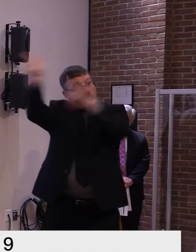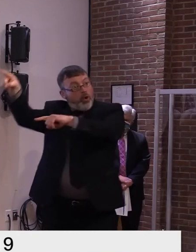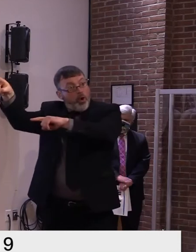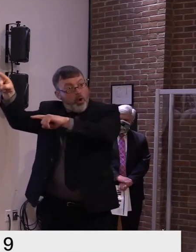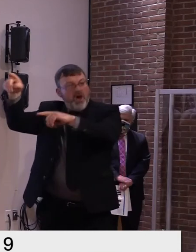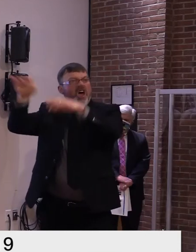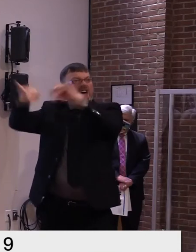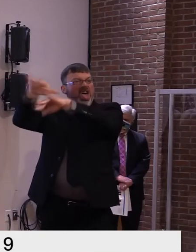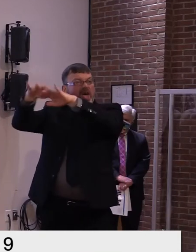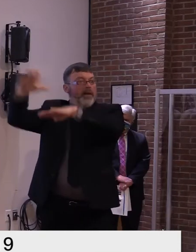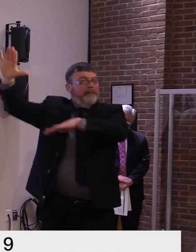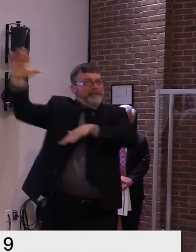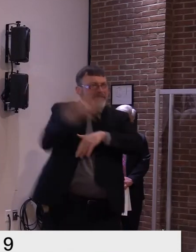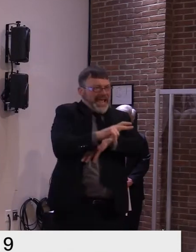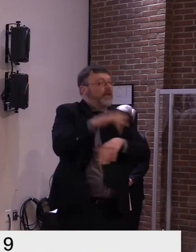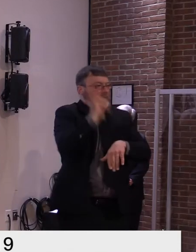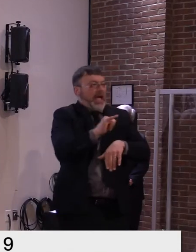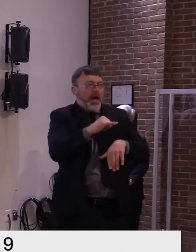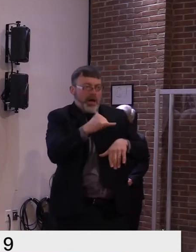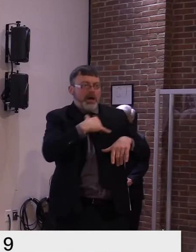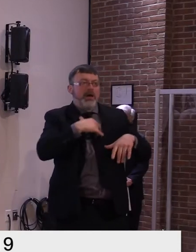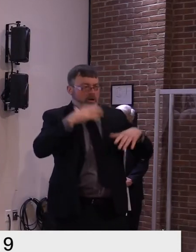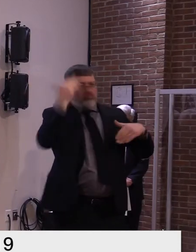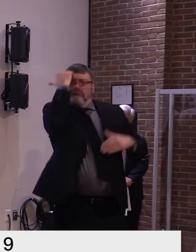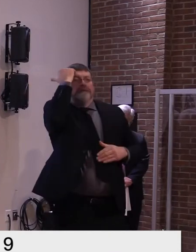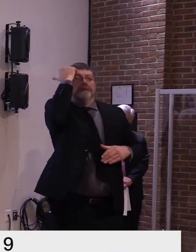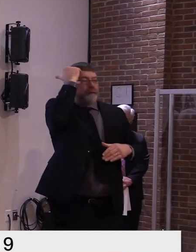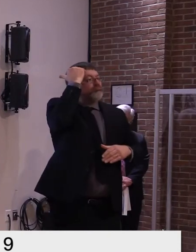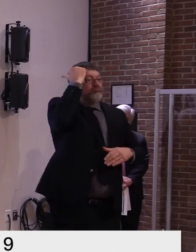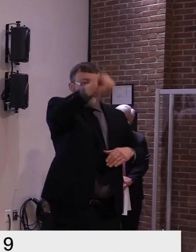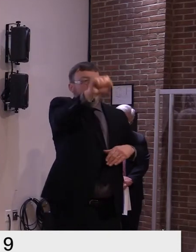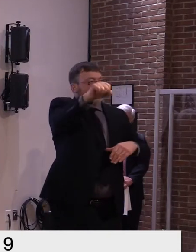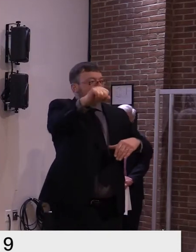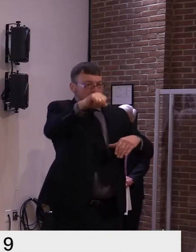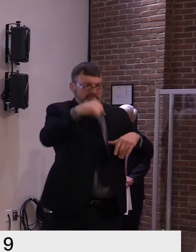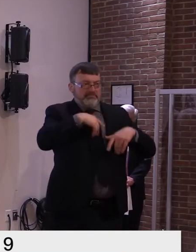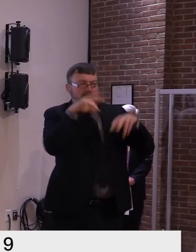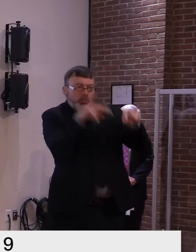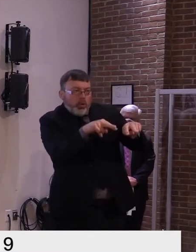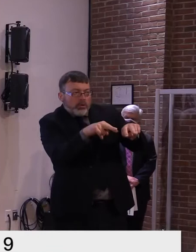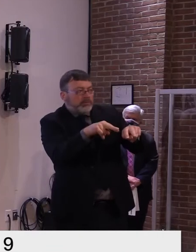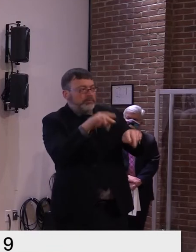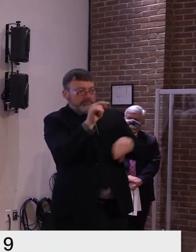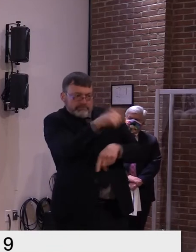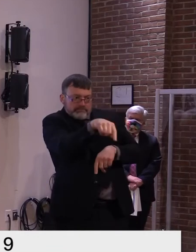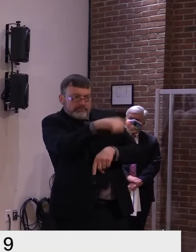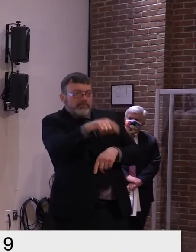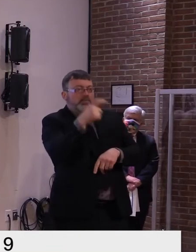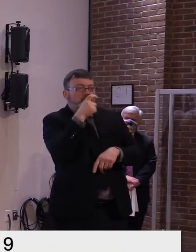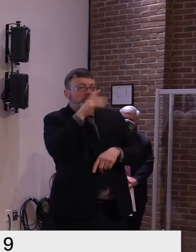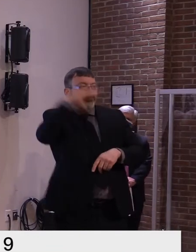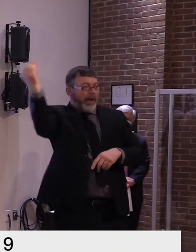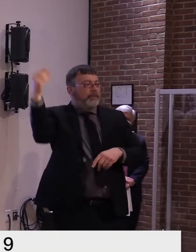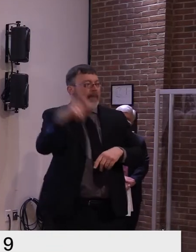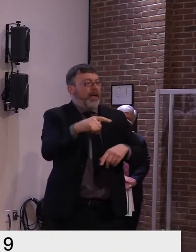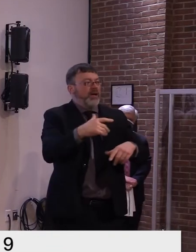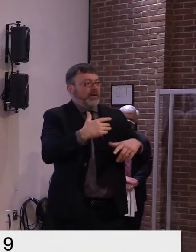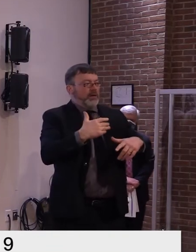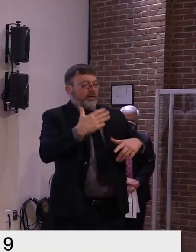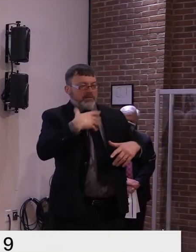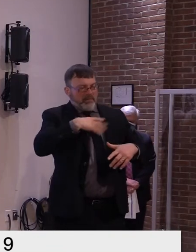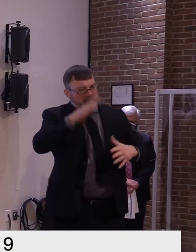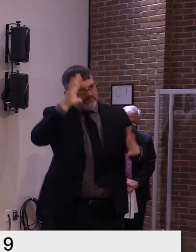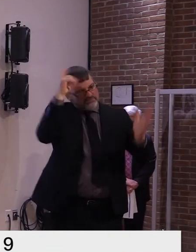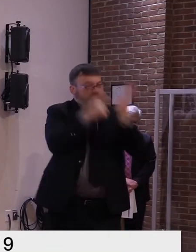state, and please don't, that you need to quarantine and get tested. For your safety and out